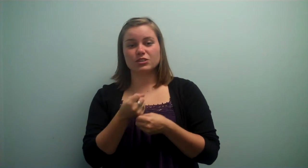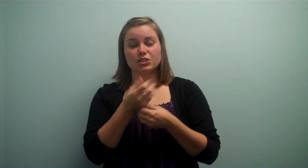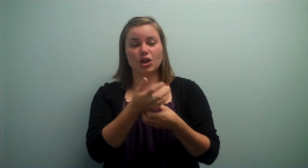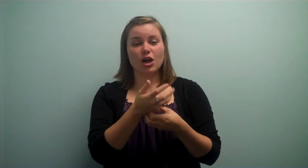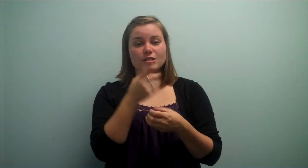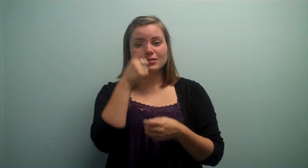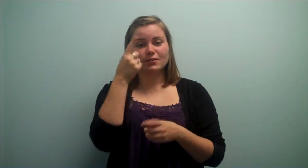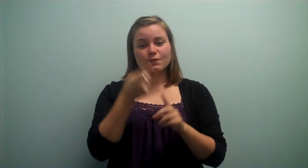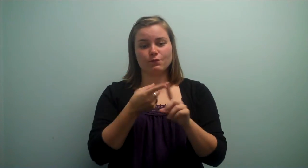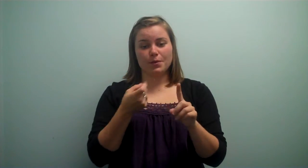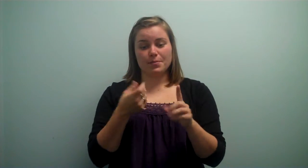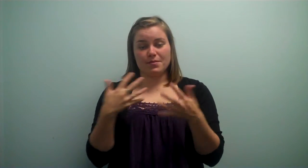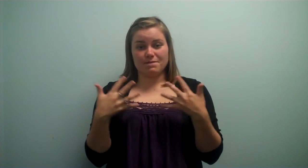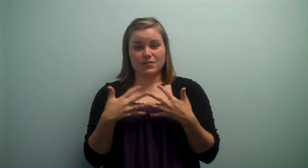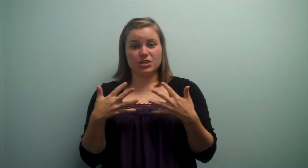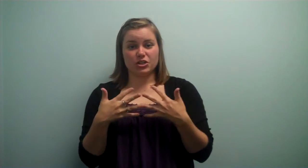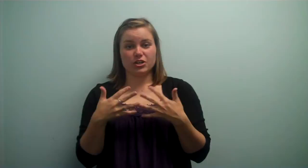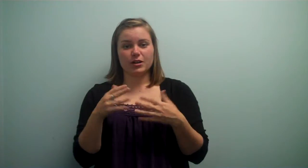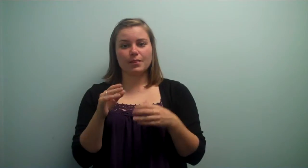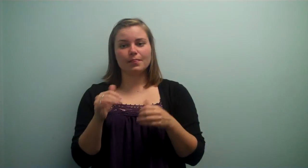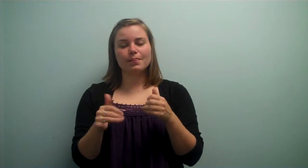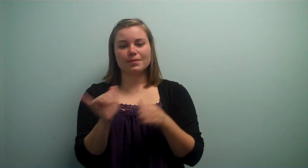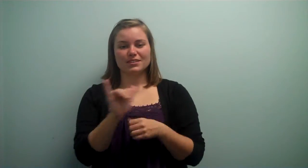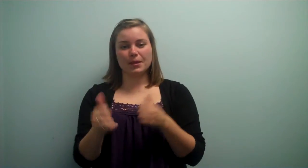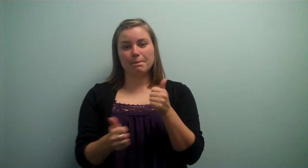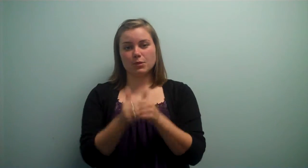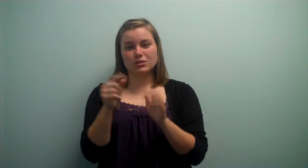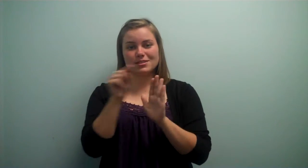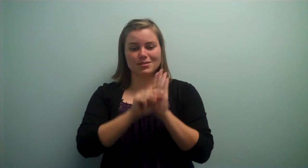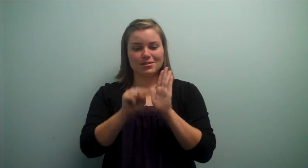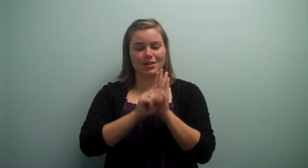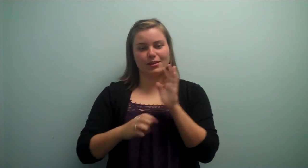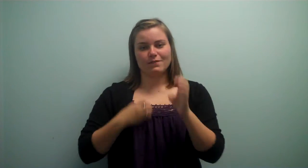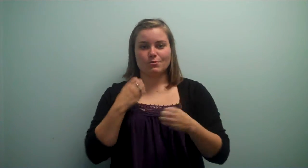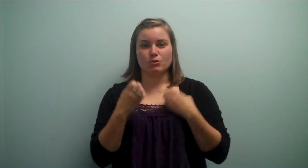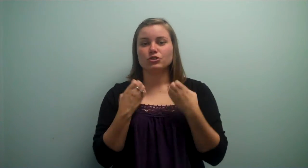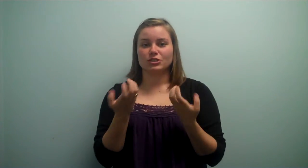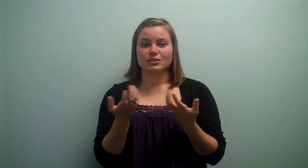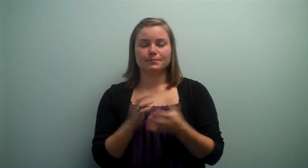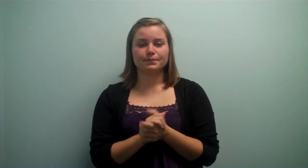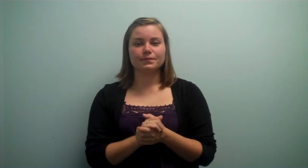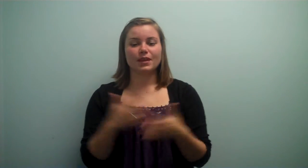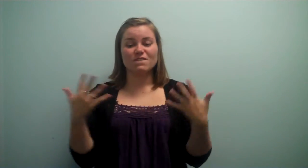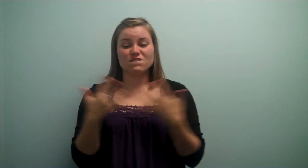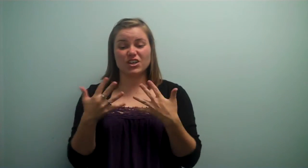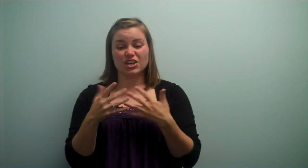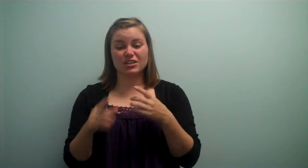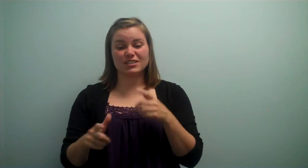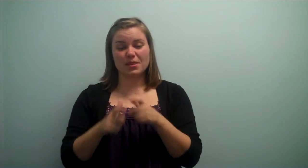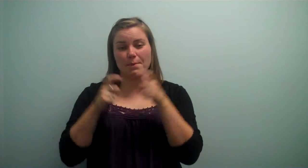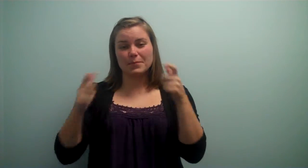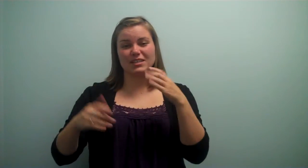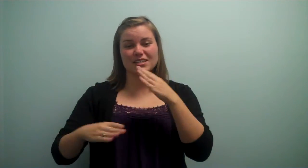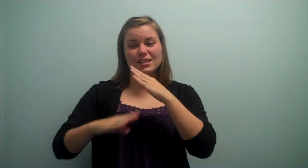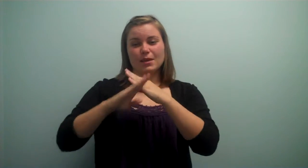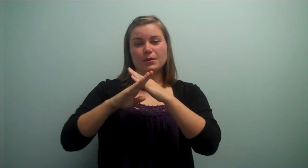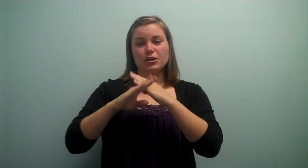fear, as most negative emotions are. Fear is the biggest inhibitor of us acting upon our